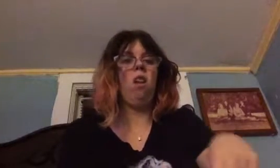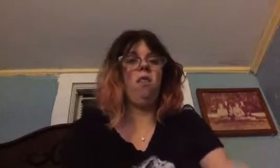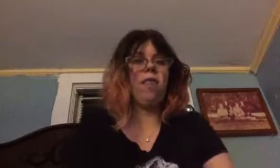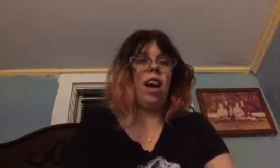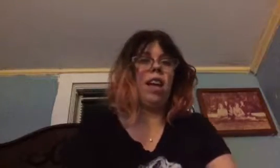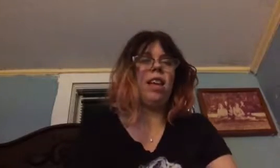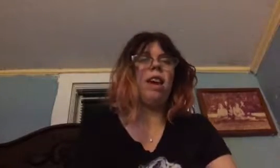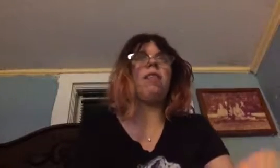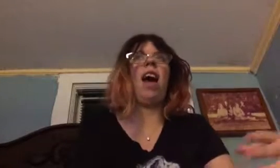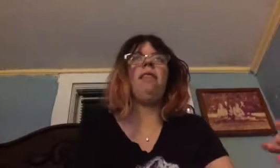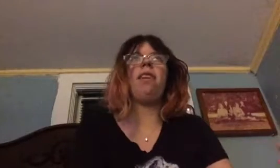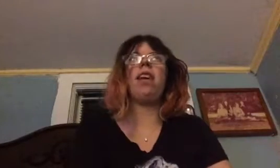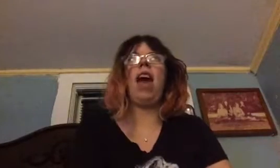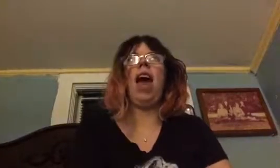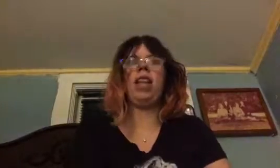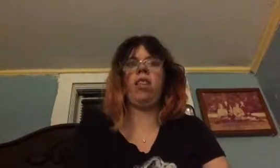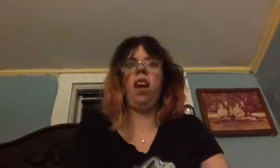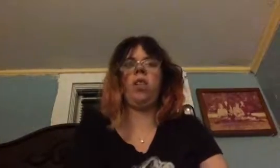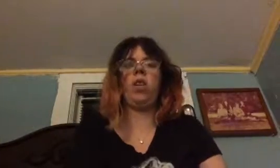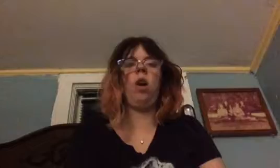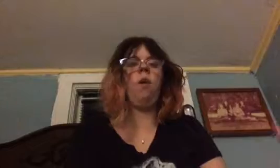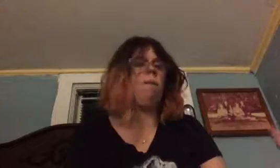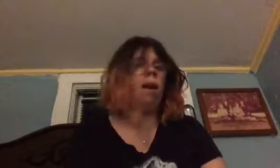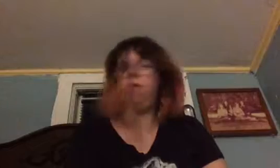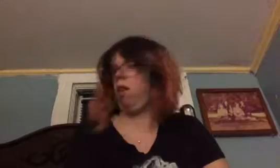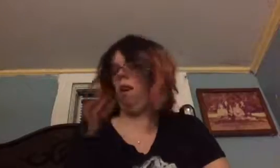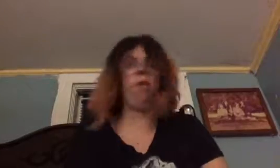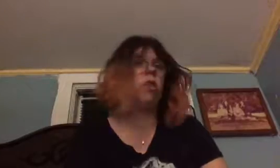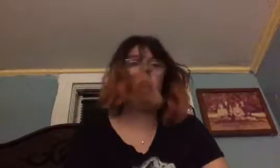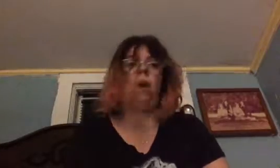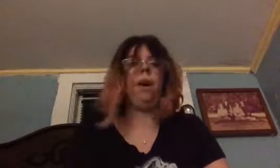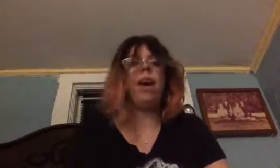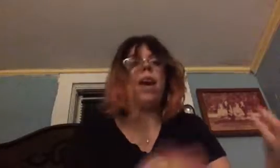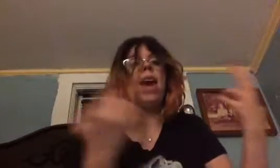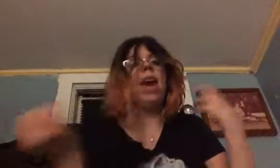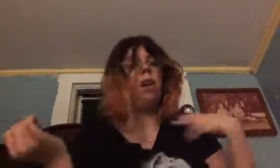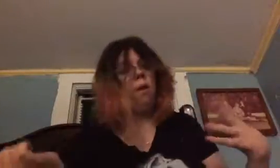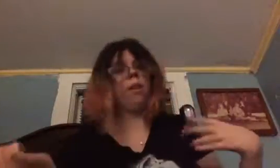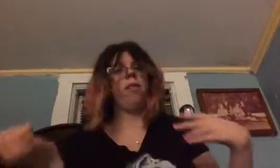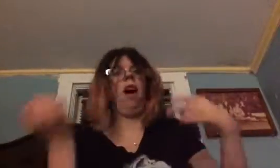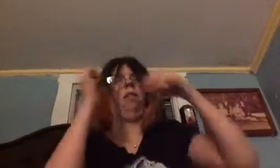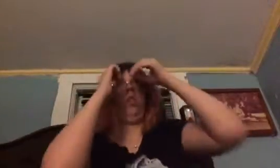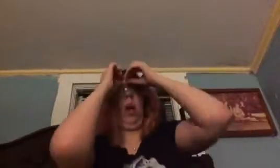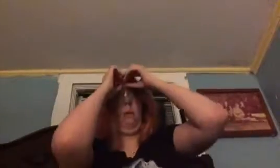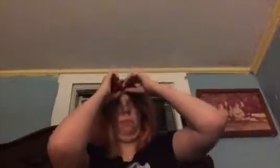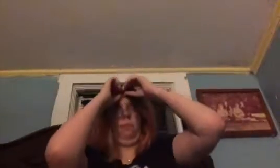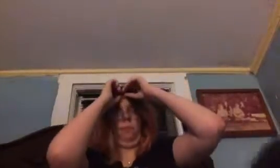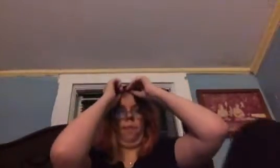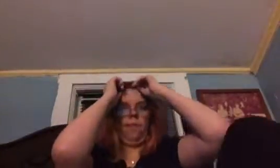her son. Sadly, Eddie's not on the show, her parents aren't on the show, and Corey's not on the show.